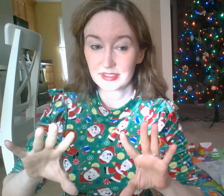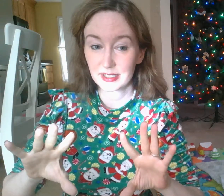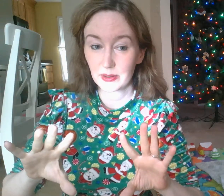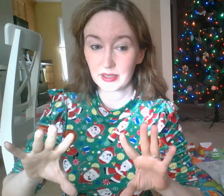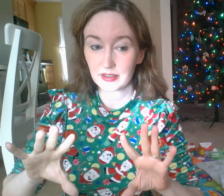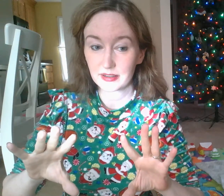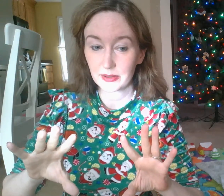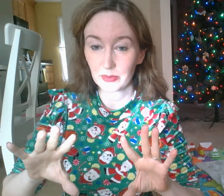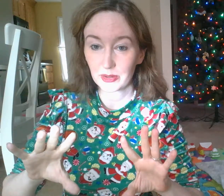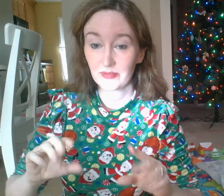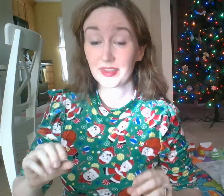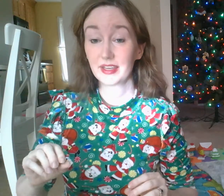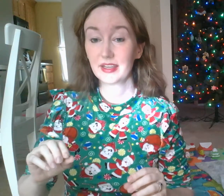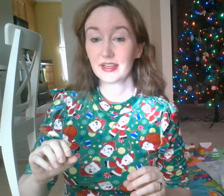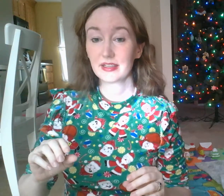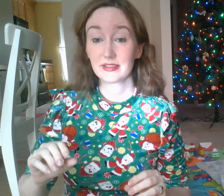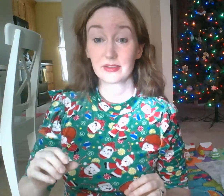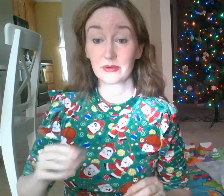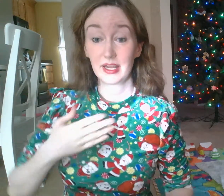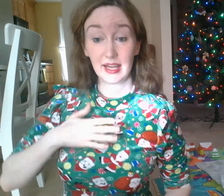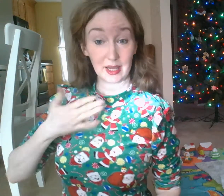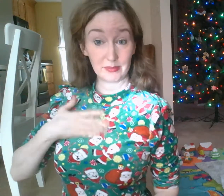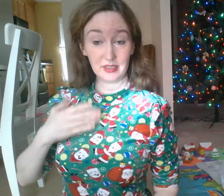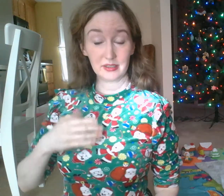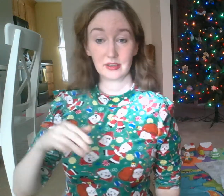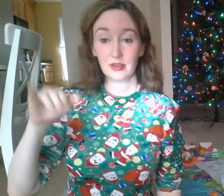take a break. Okay, great. So, happy.